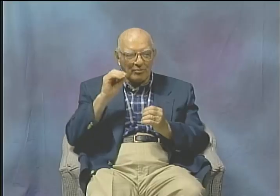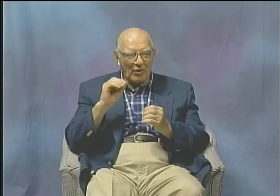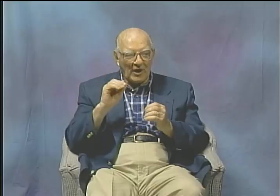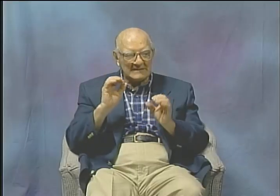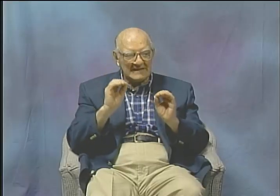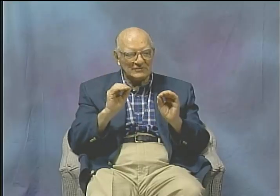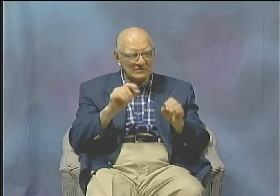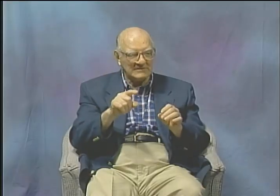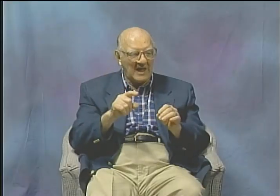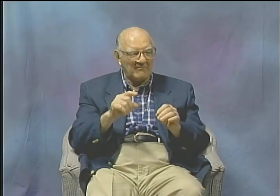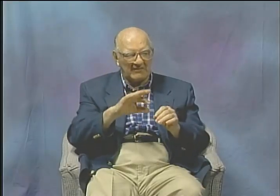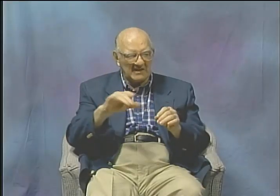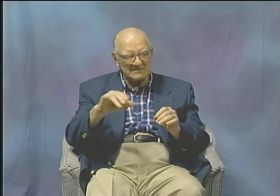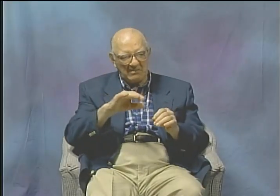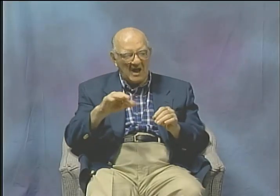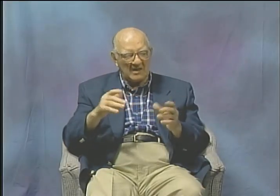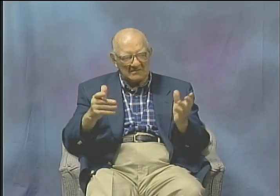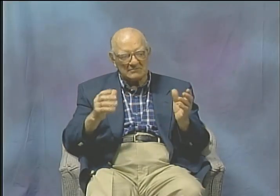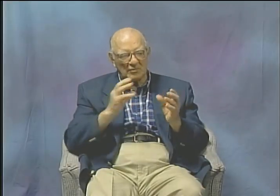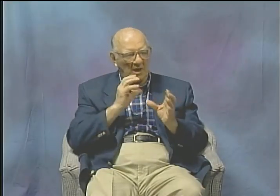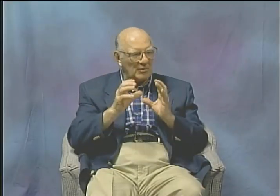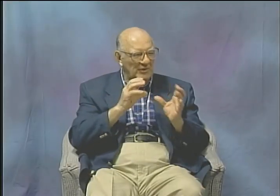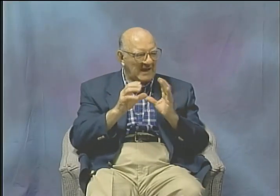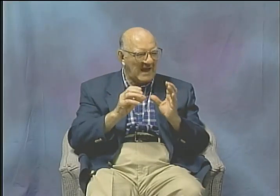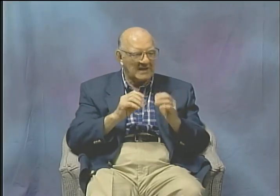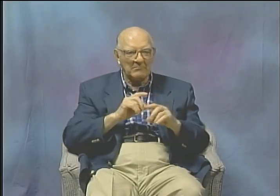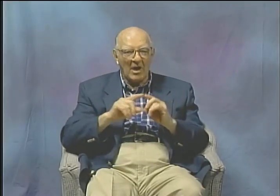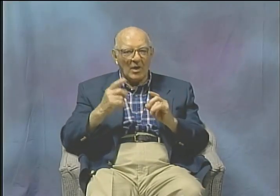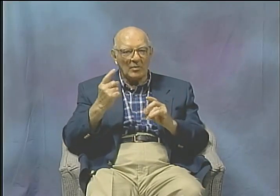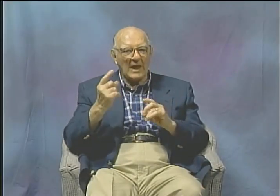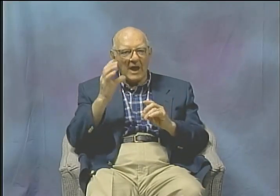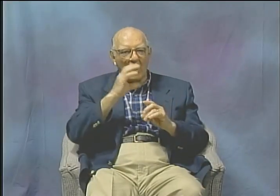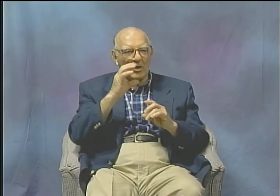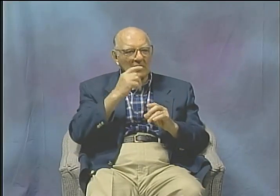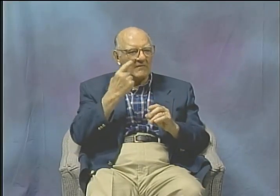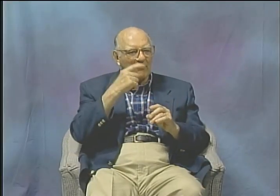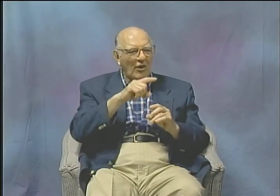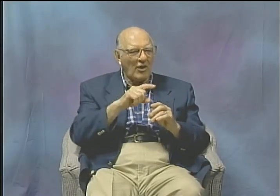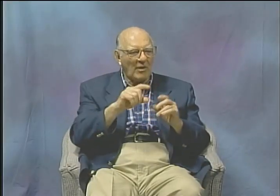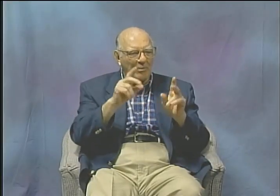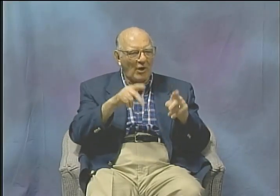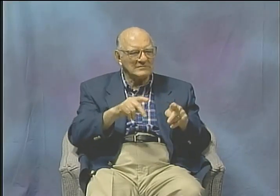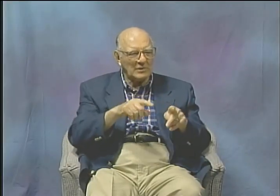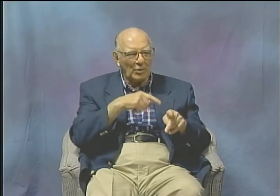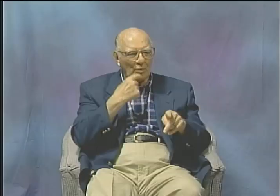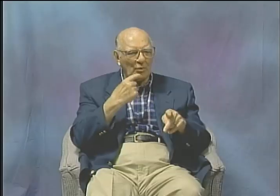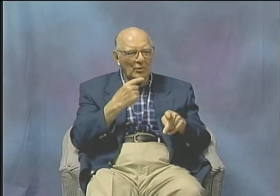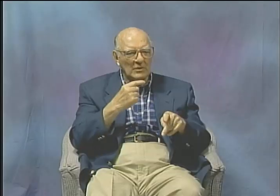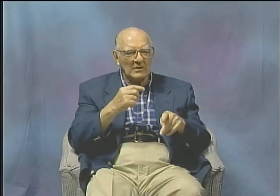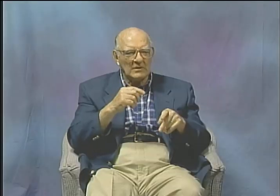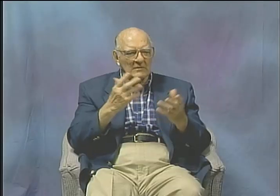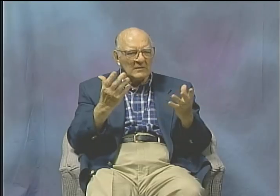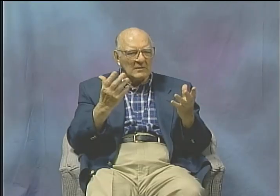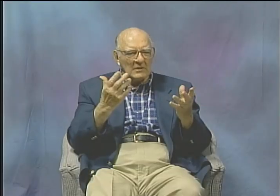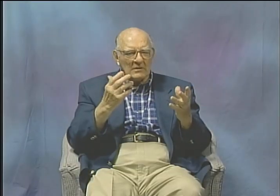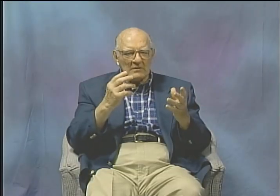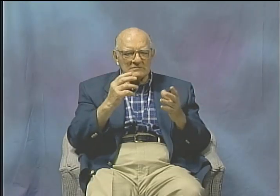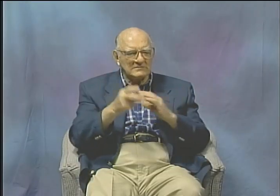boy teaches them finger spelling to communicate. They are looking for a person who